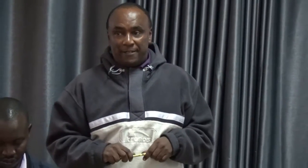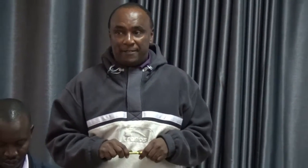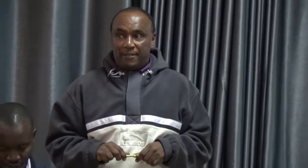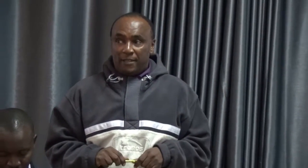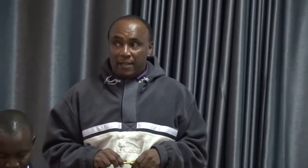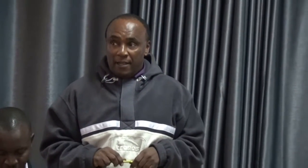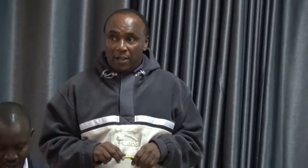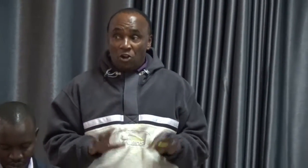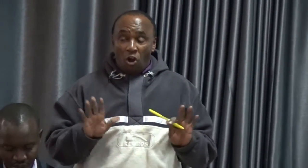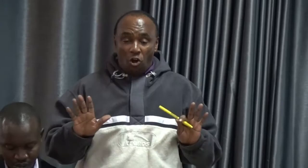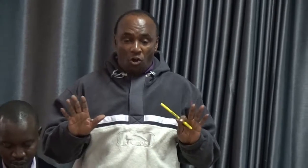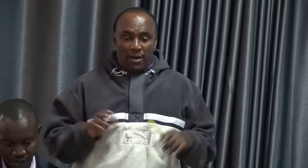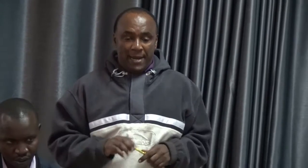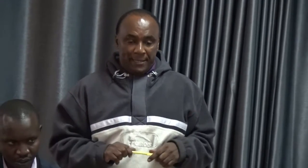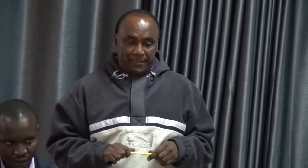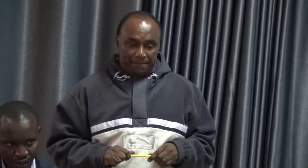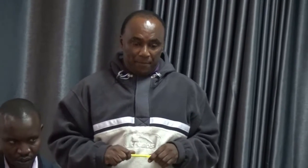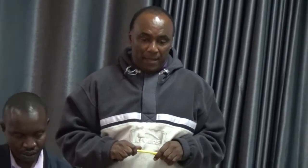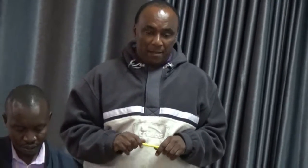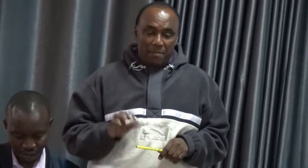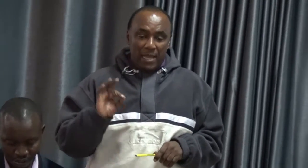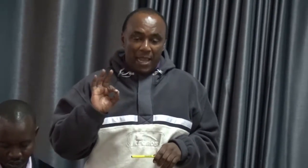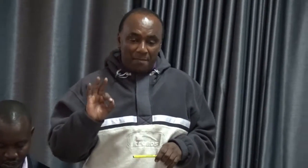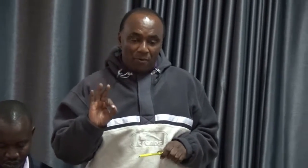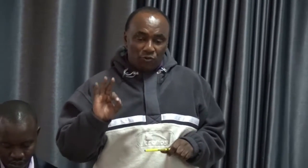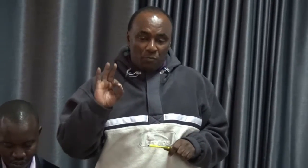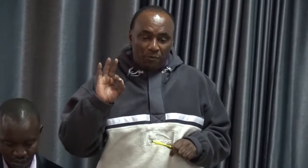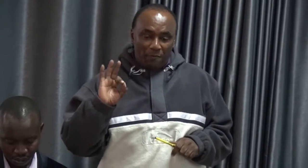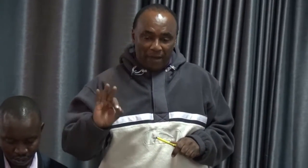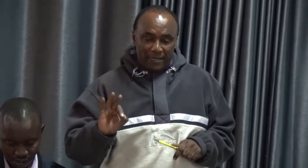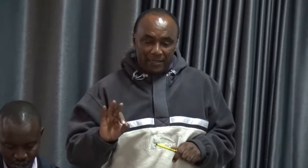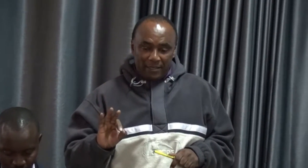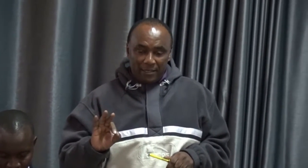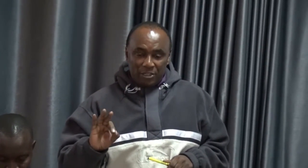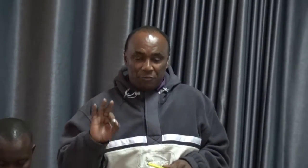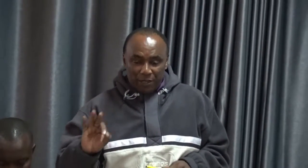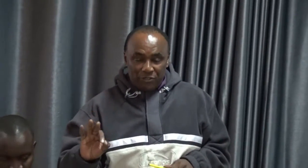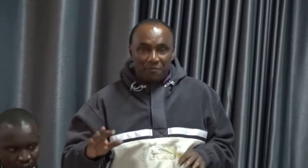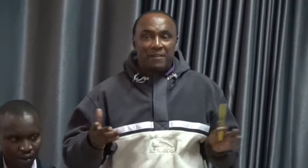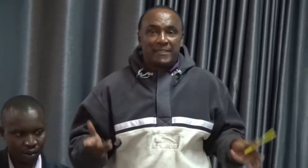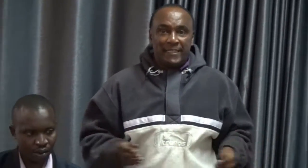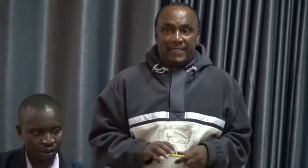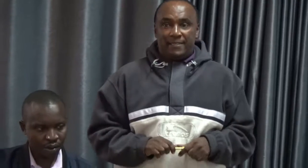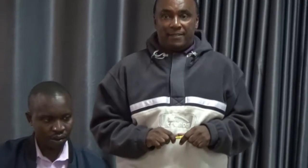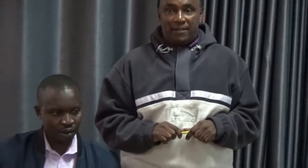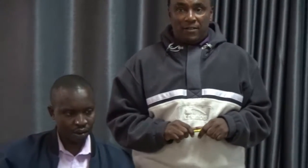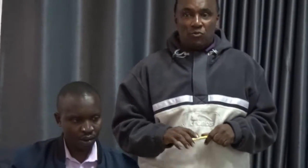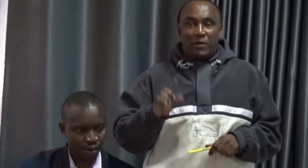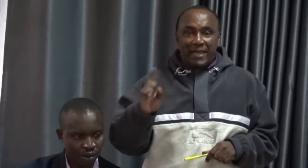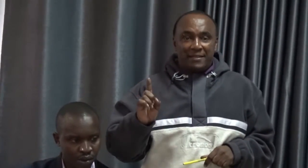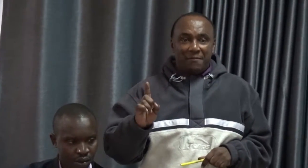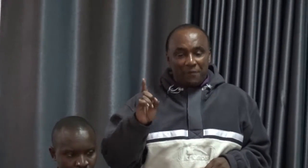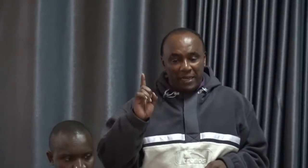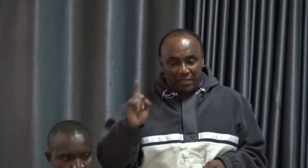self-confidence in all learners. Be able to provide special facilities